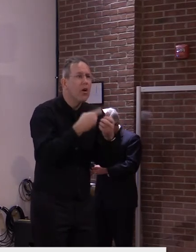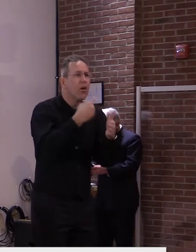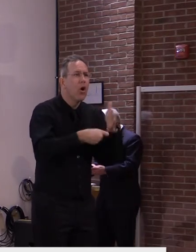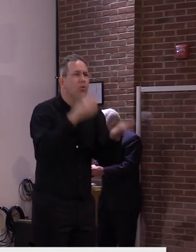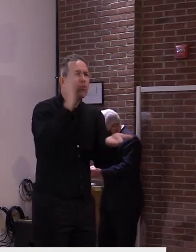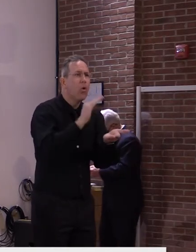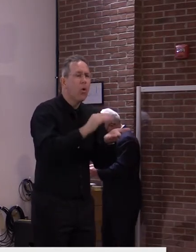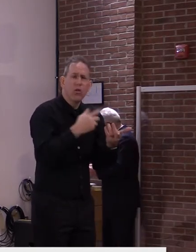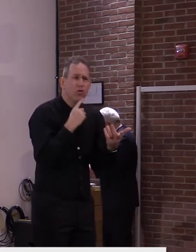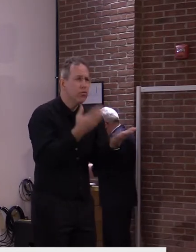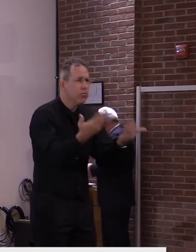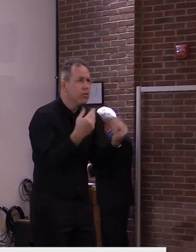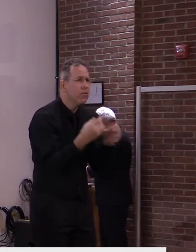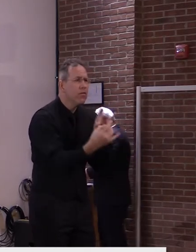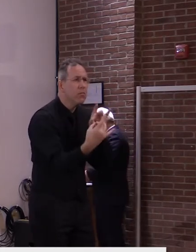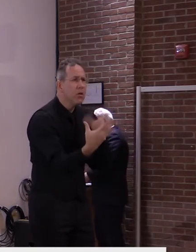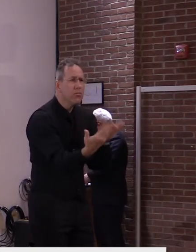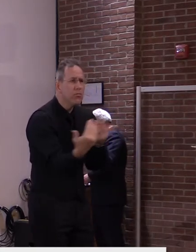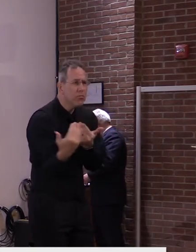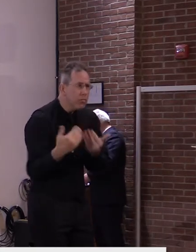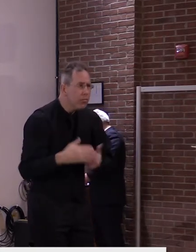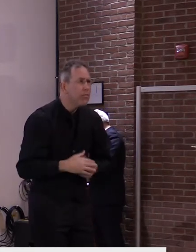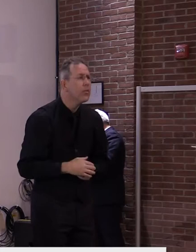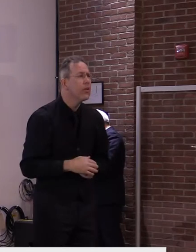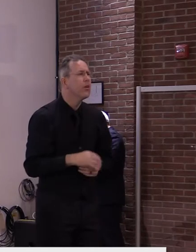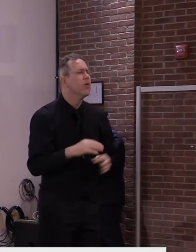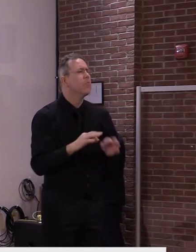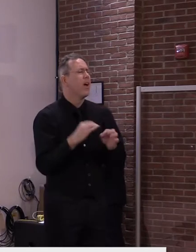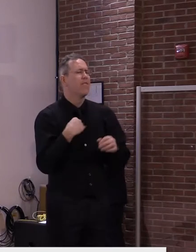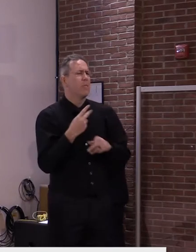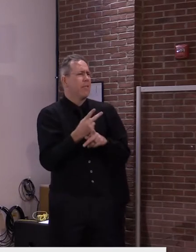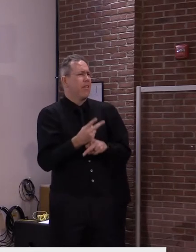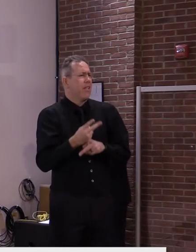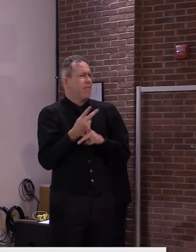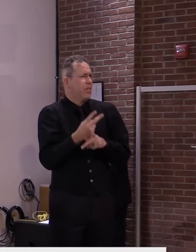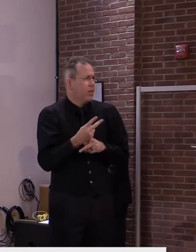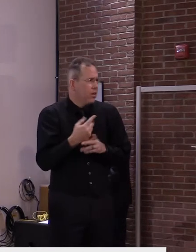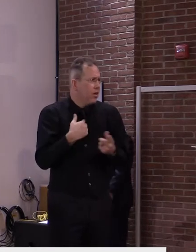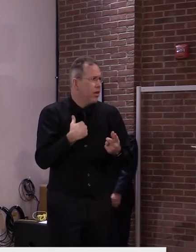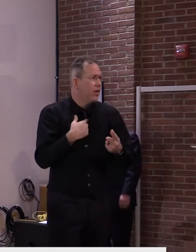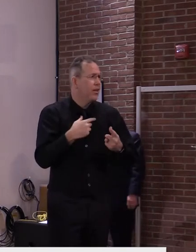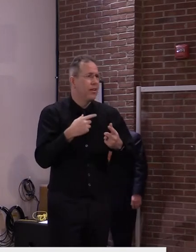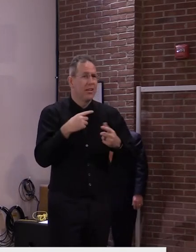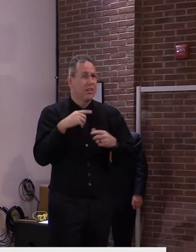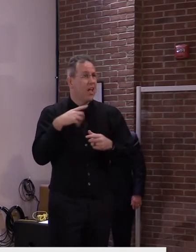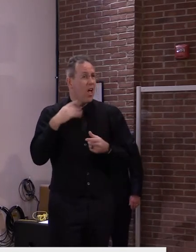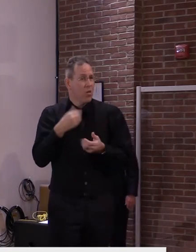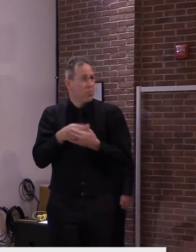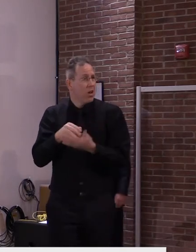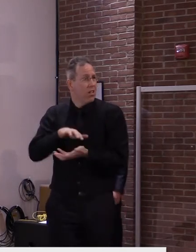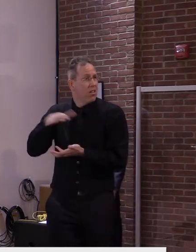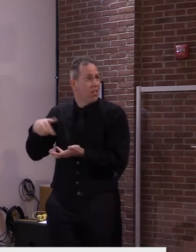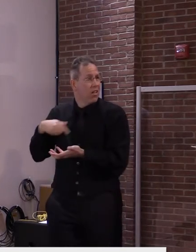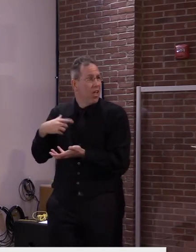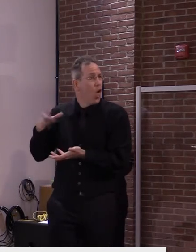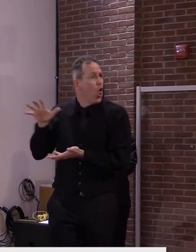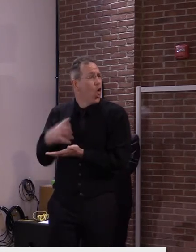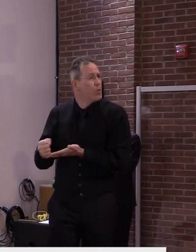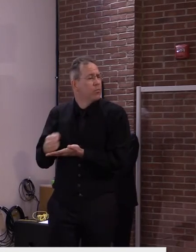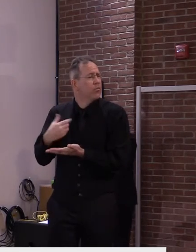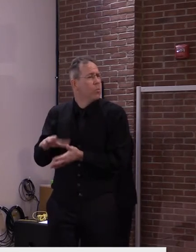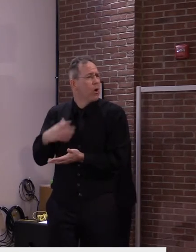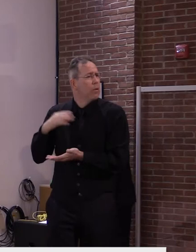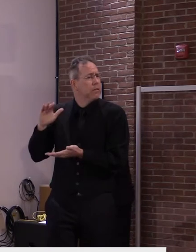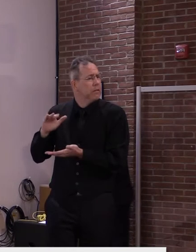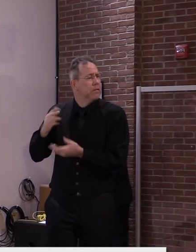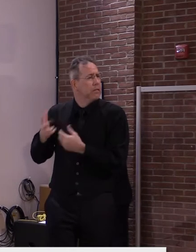point in time, we just have to be cautious because we don't know what the surplus, how it was derived. I believe because of the injection of